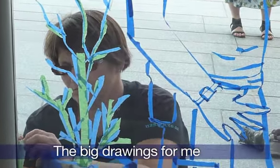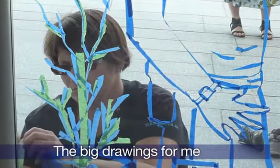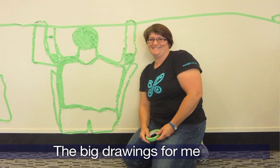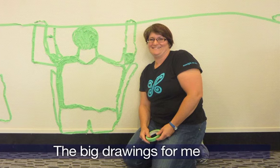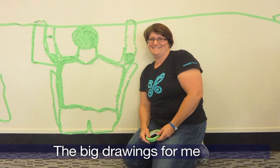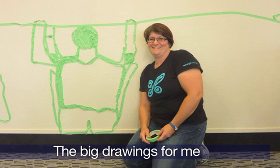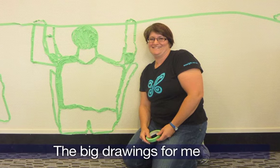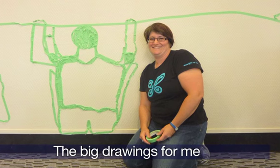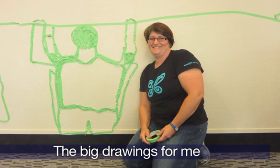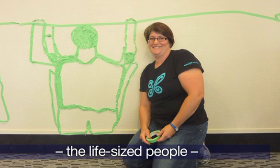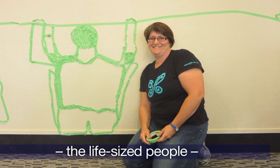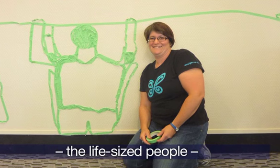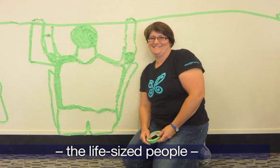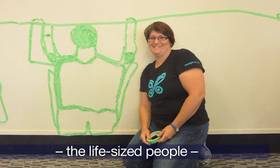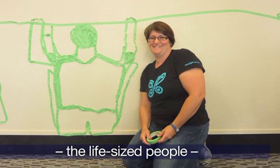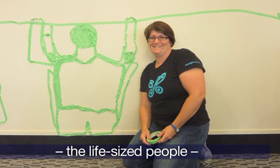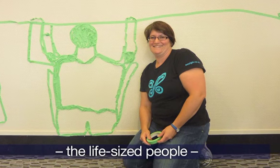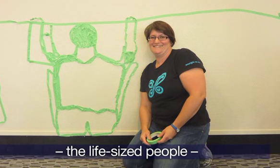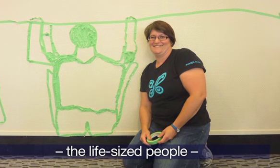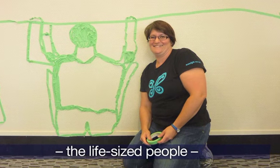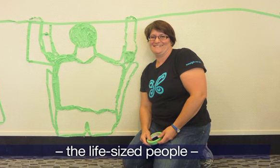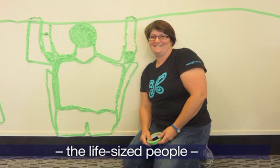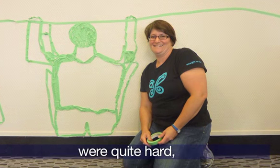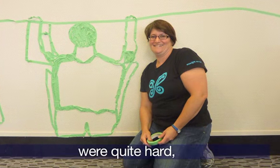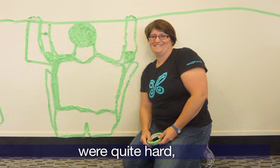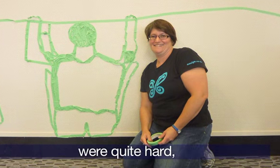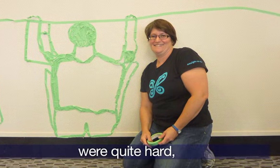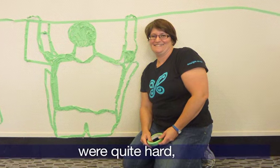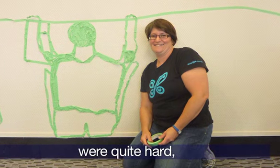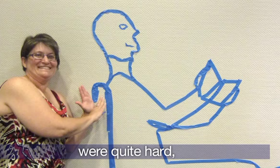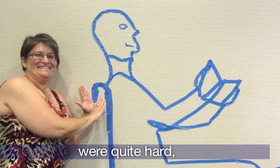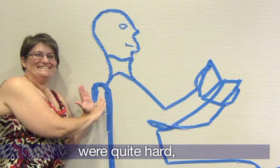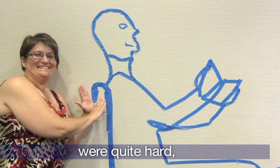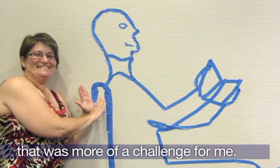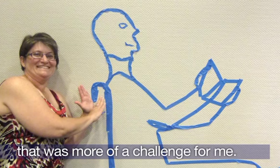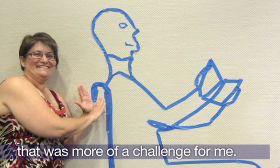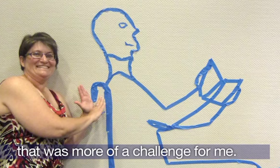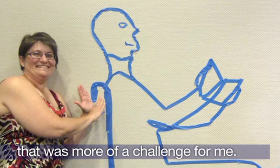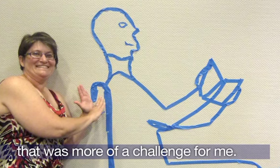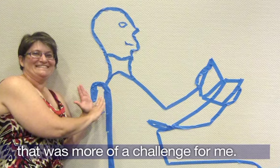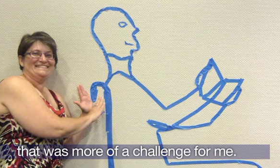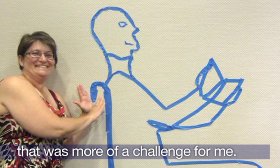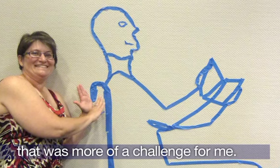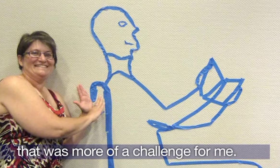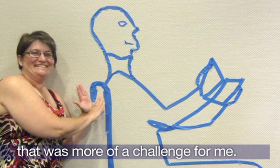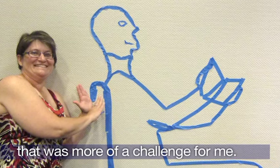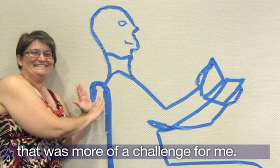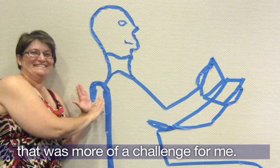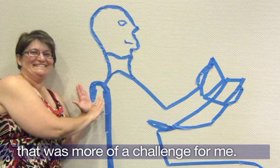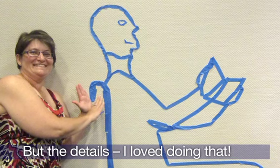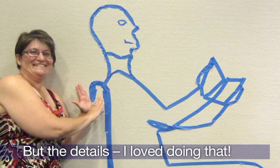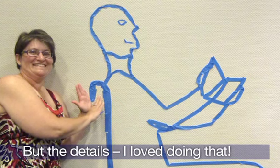big drawings for me, the life-size people, were quite hard. That was a bit more of a challenge for me. But the details and stuff, I love doing